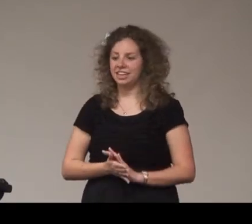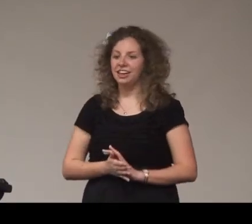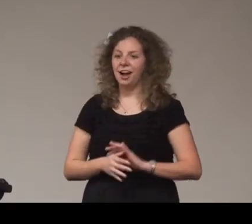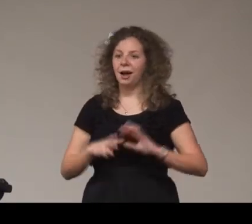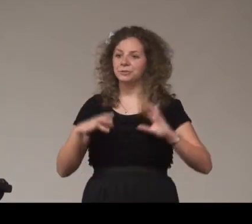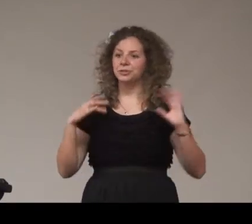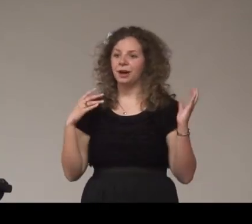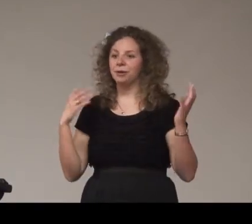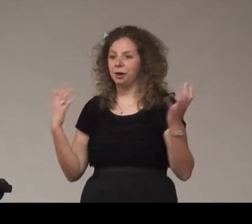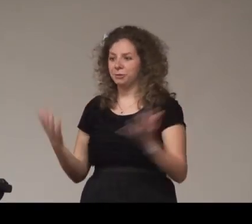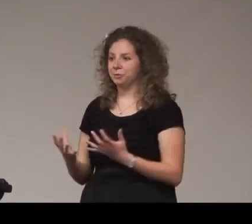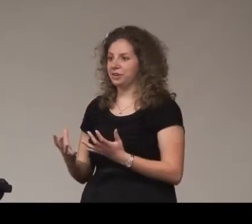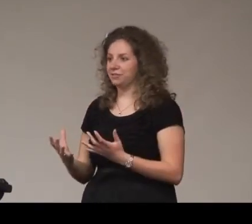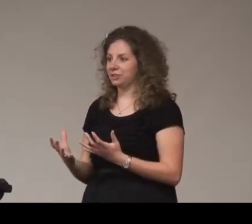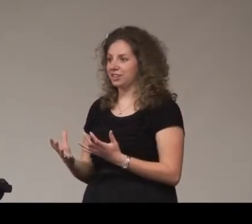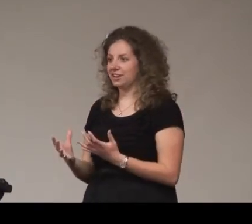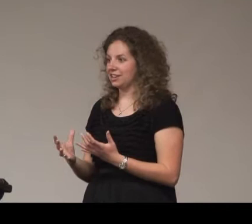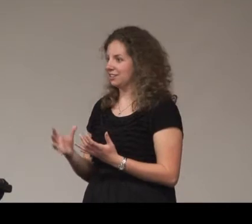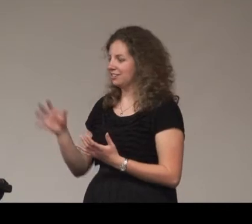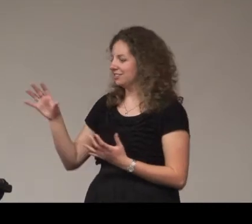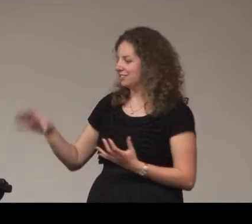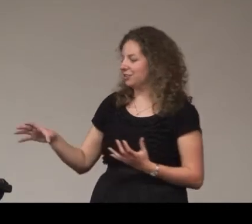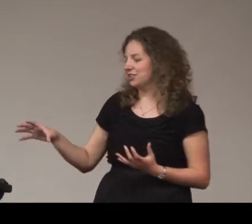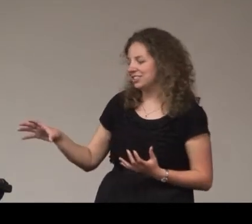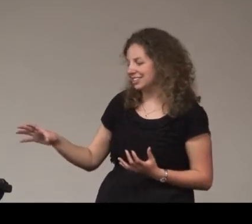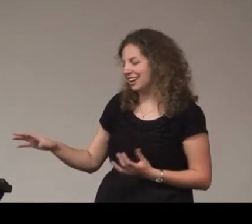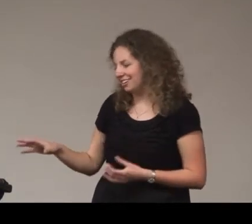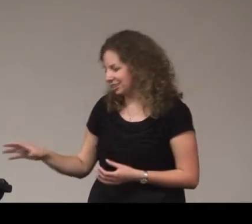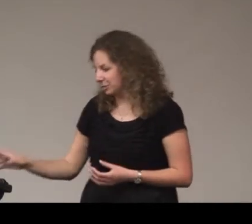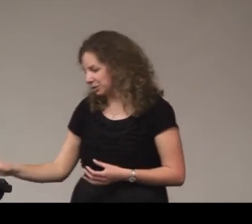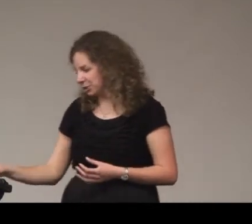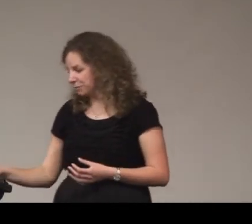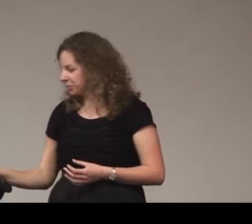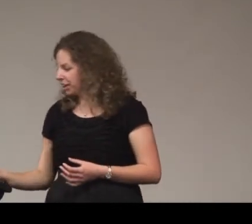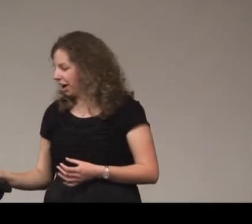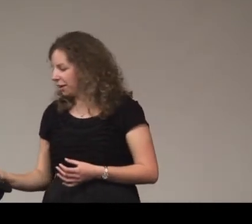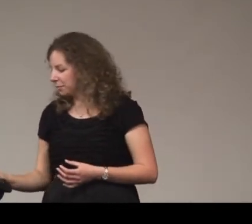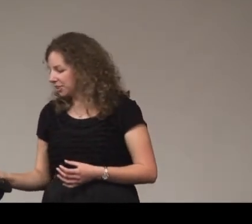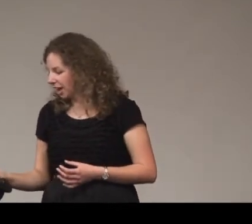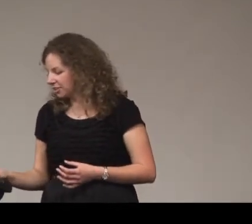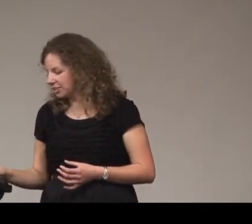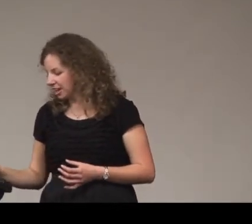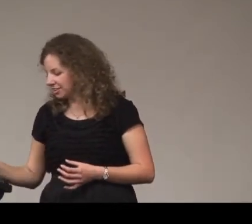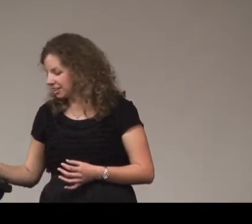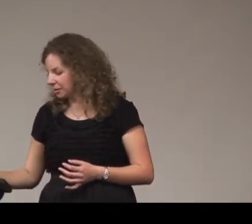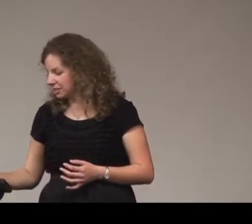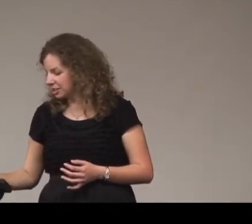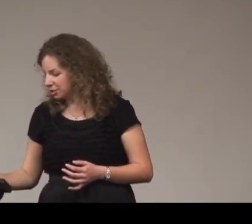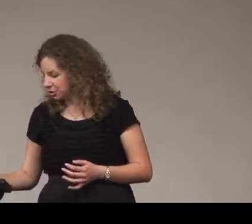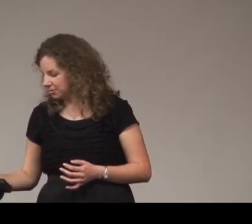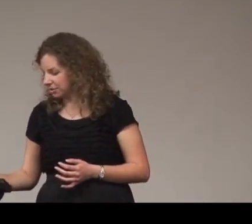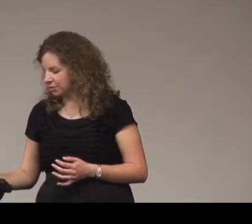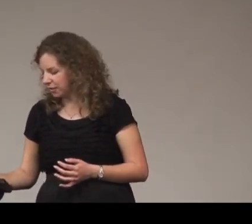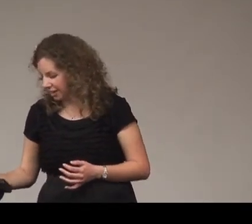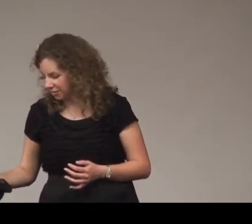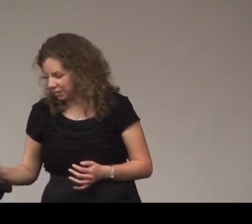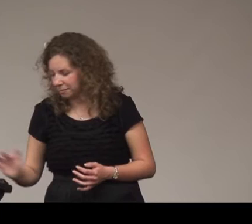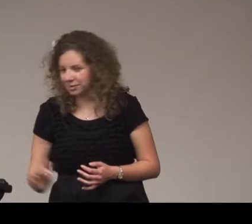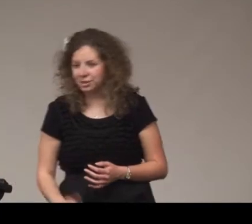thing. So that will help you whenever you're signing for the dialogue as well too. But the other signs that I want to teach you, there's 5 of them.